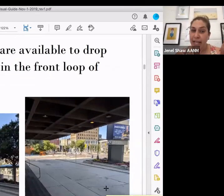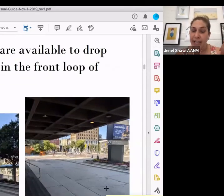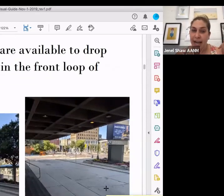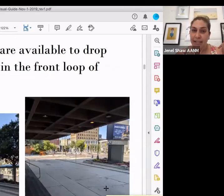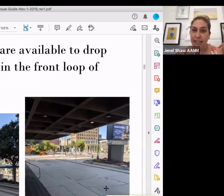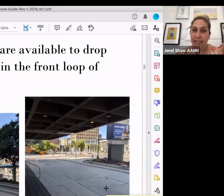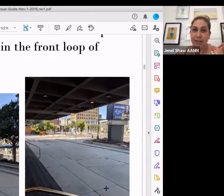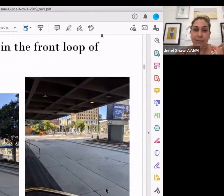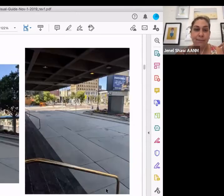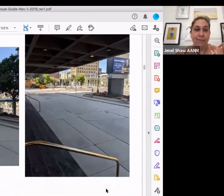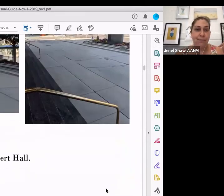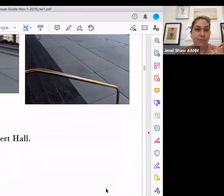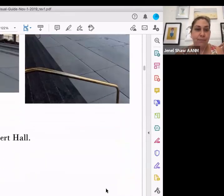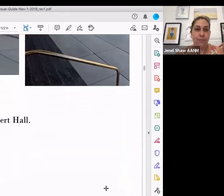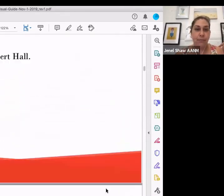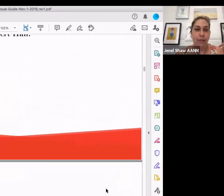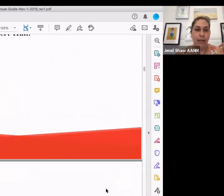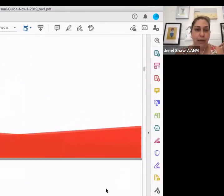if you take the taxi.